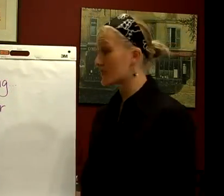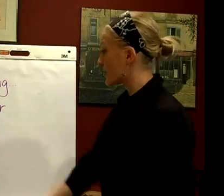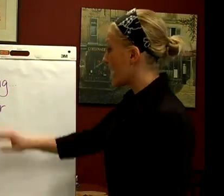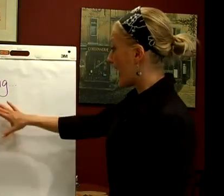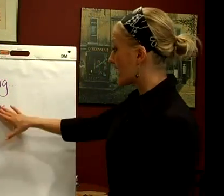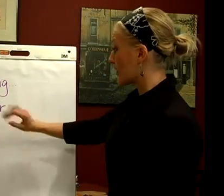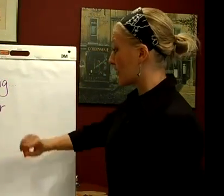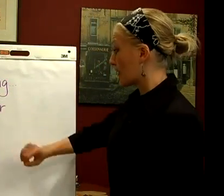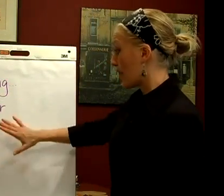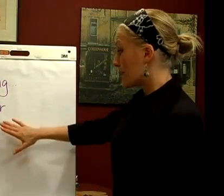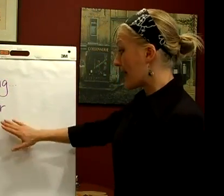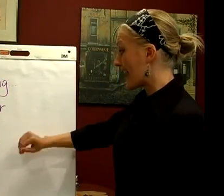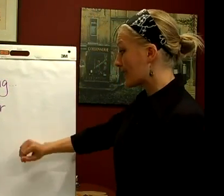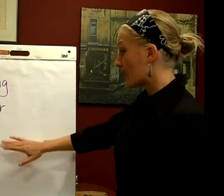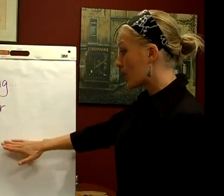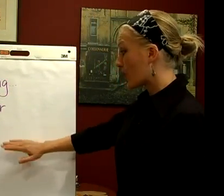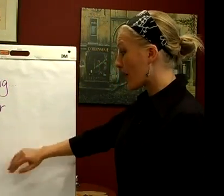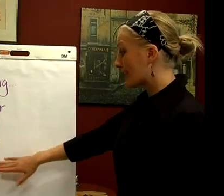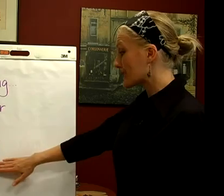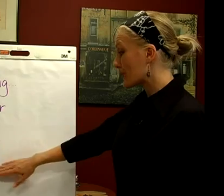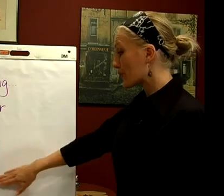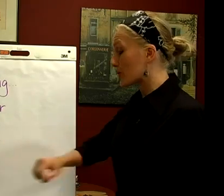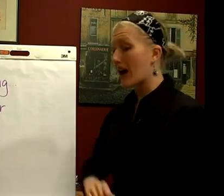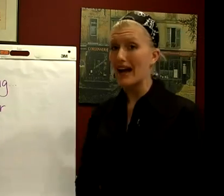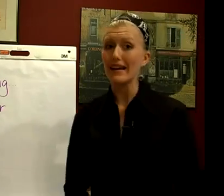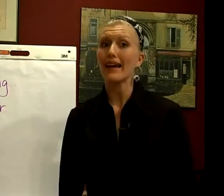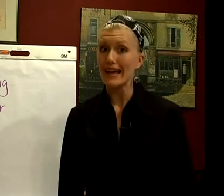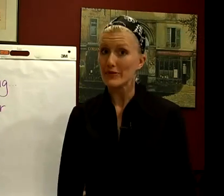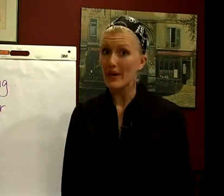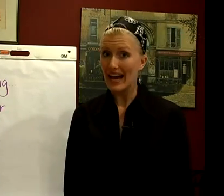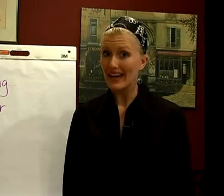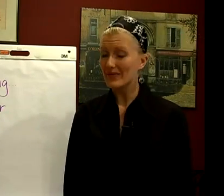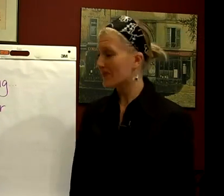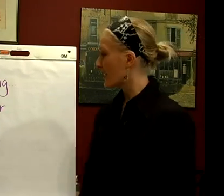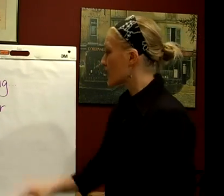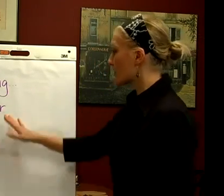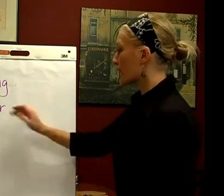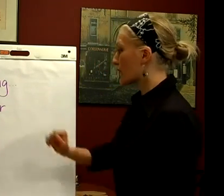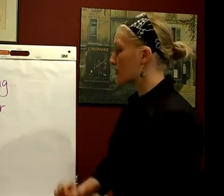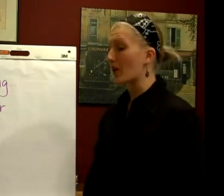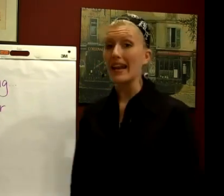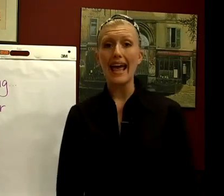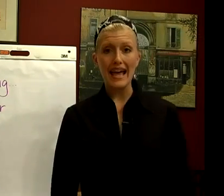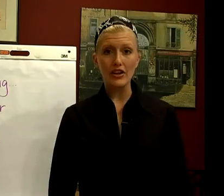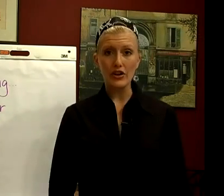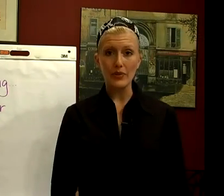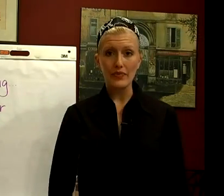words anger, mad, quiet, cry, and bad. So the first one, anger.